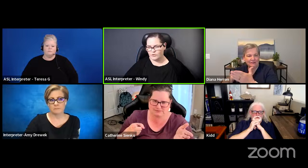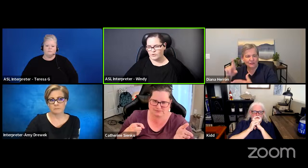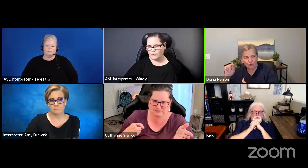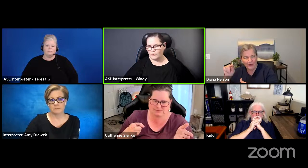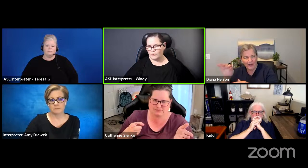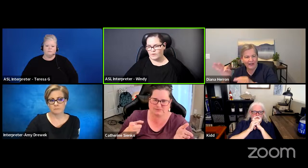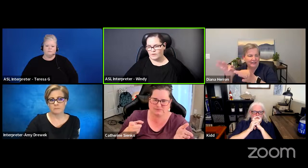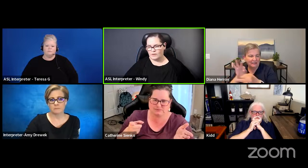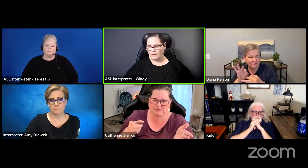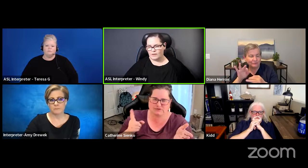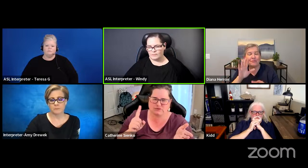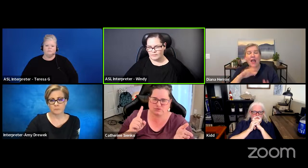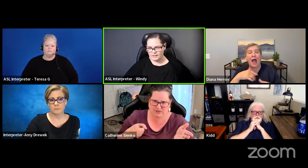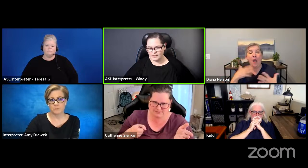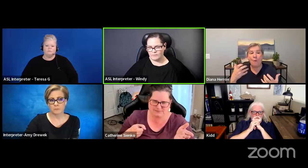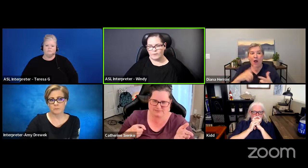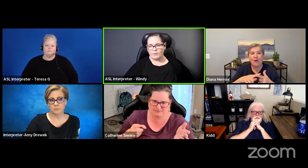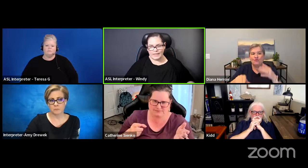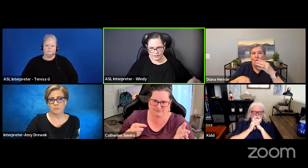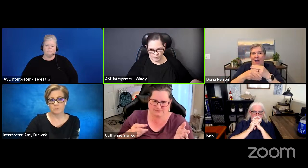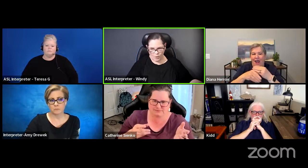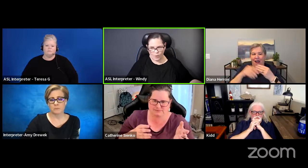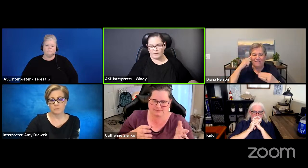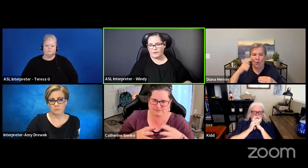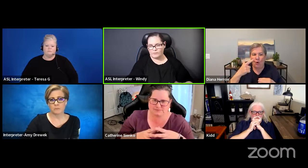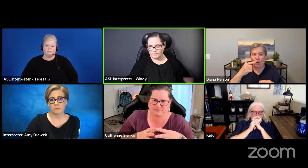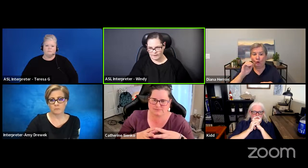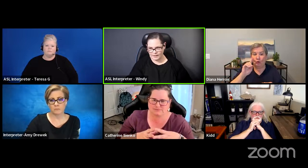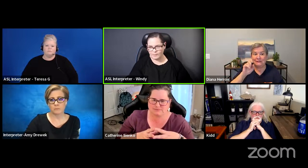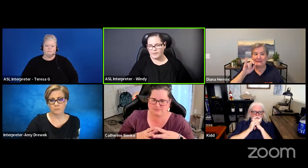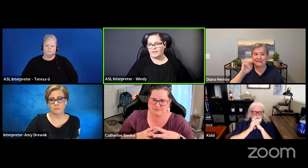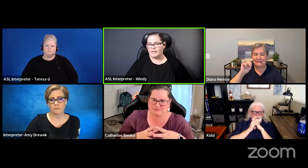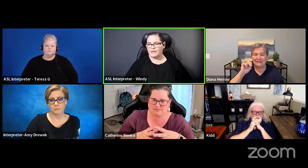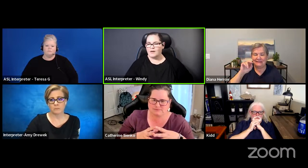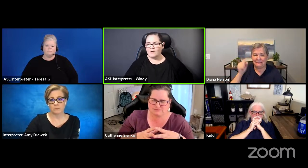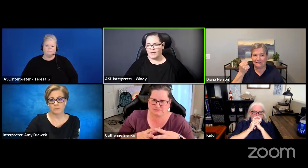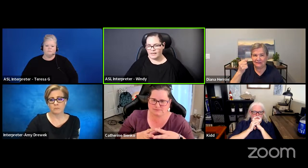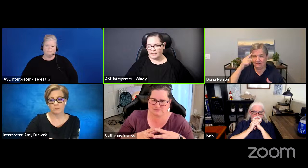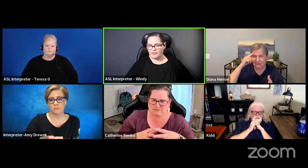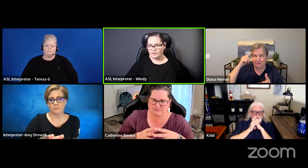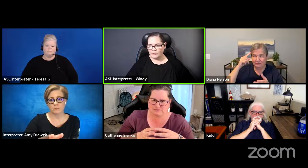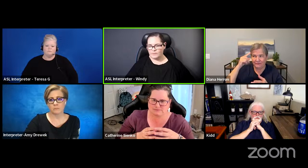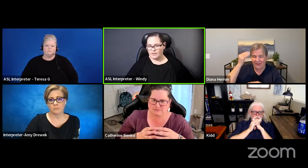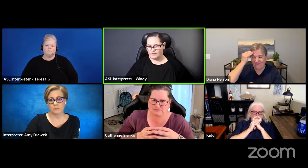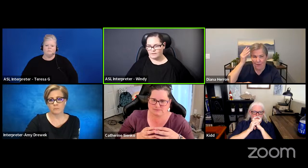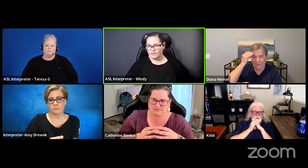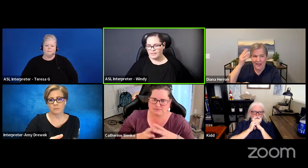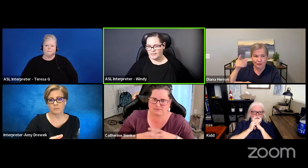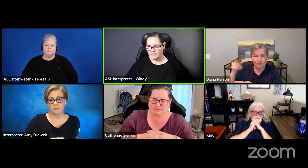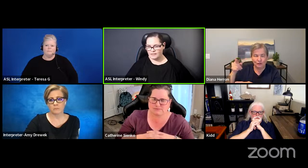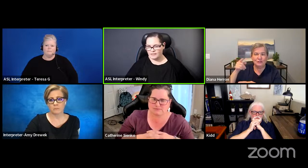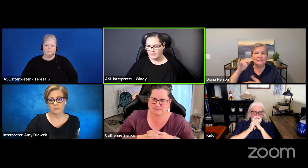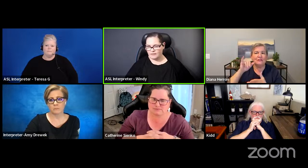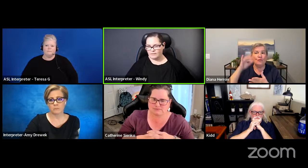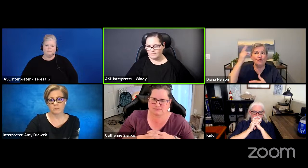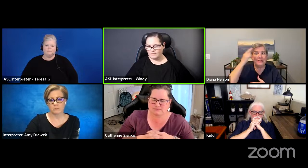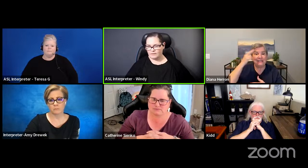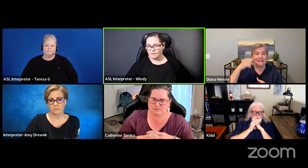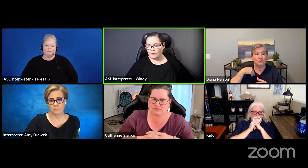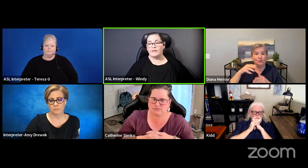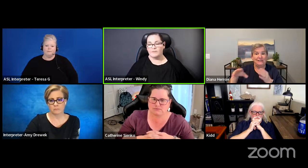were able to, we will take a poll about availability, but in terms of